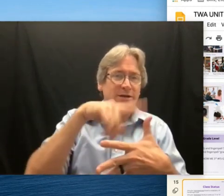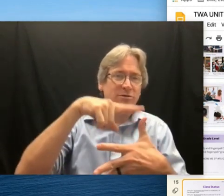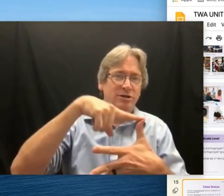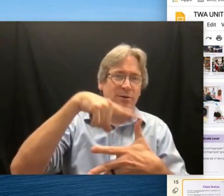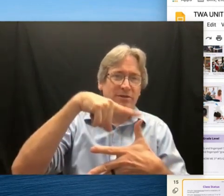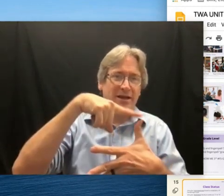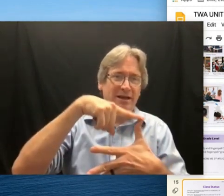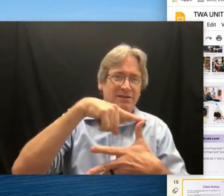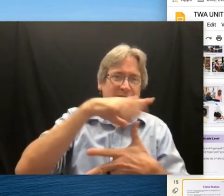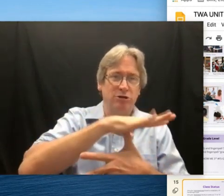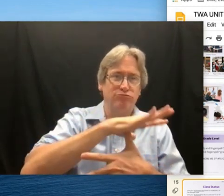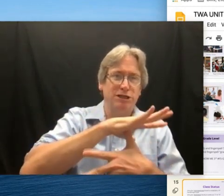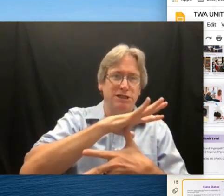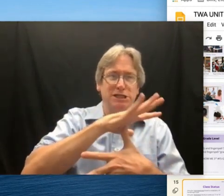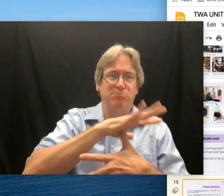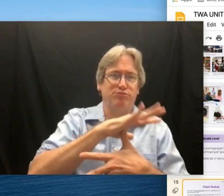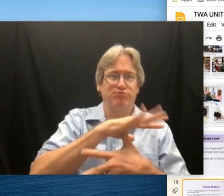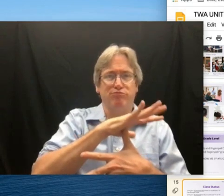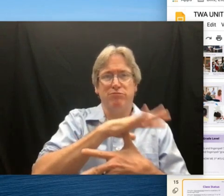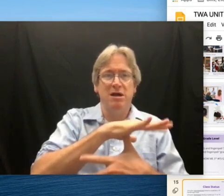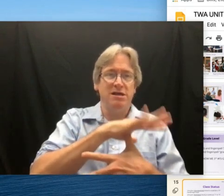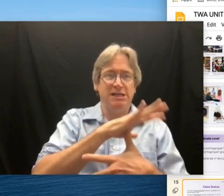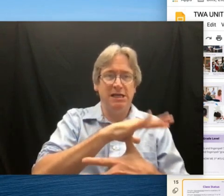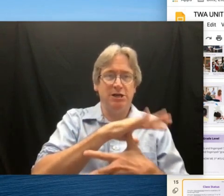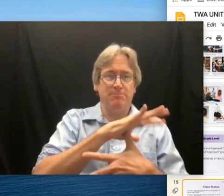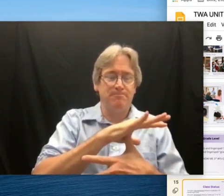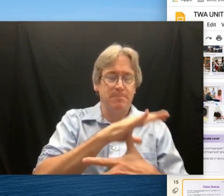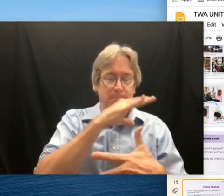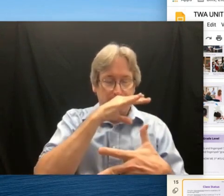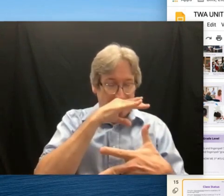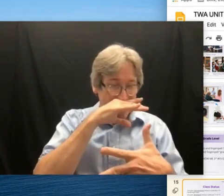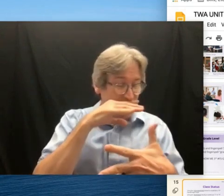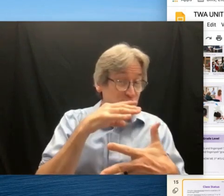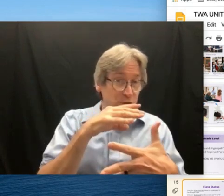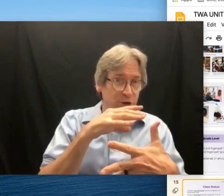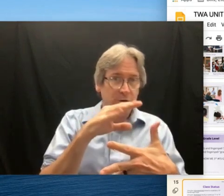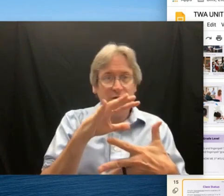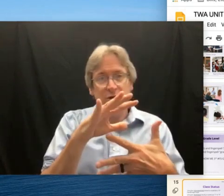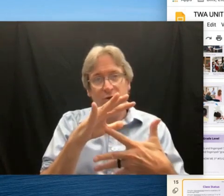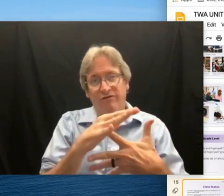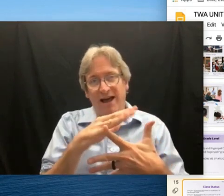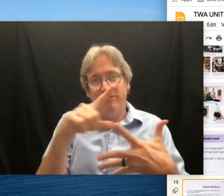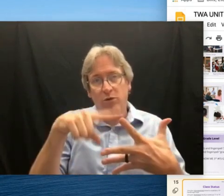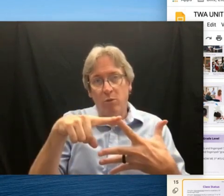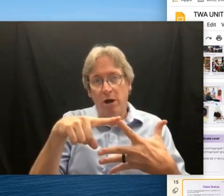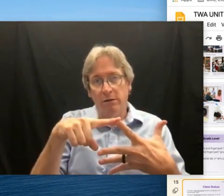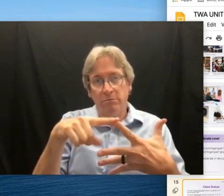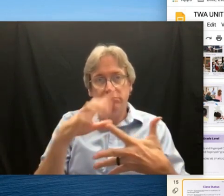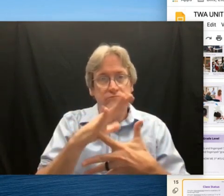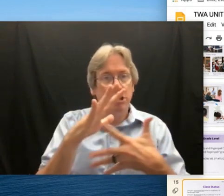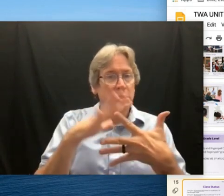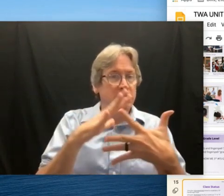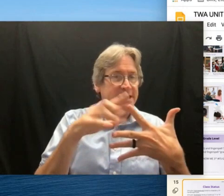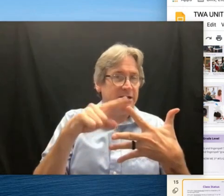it with this. We don't do it with the index finger. It's this. Senior. And then junior, you can do a 5 or a